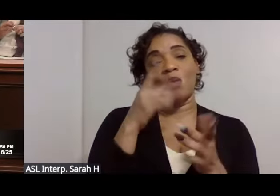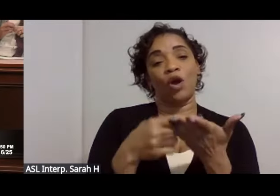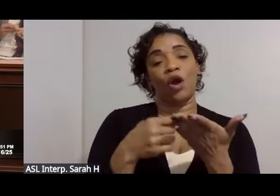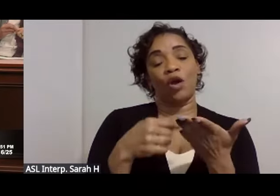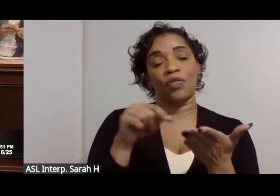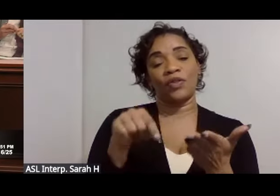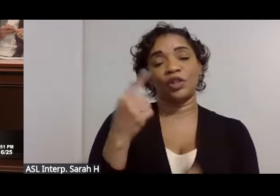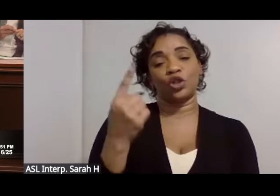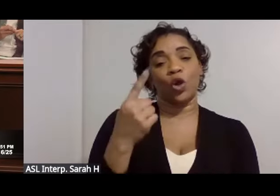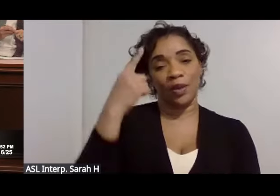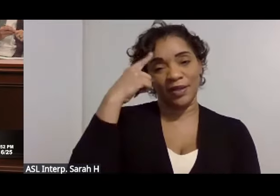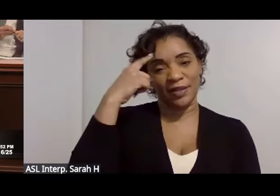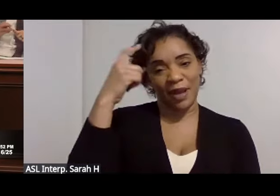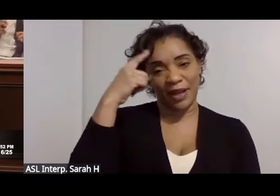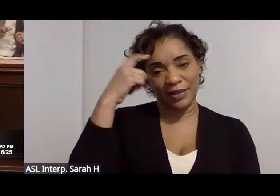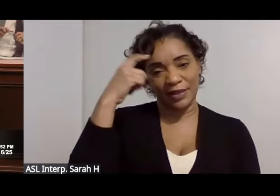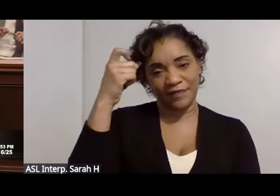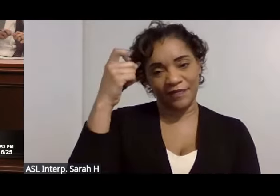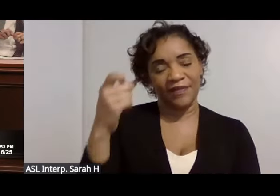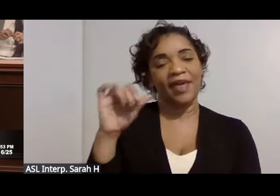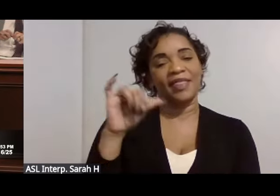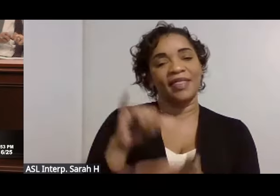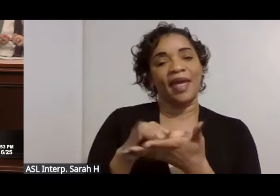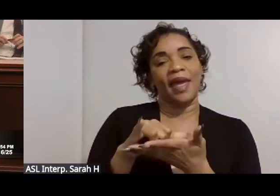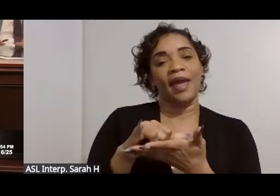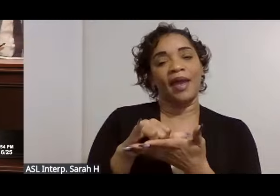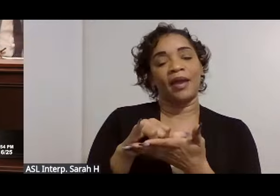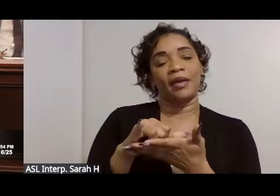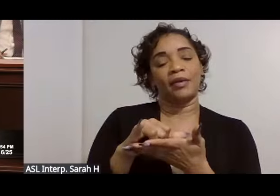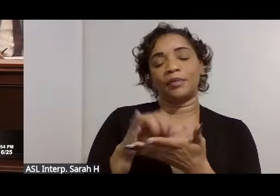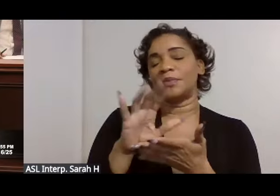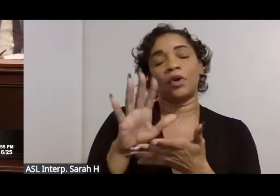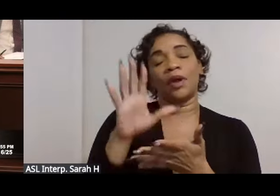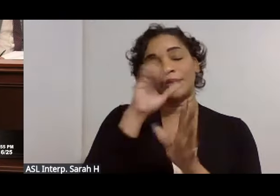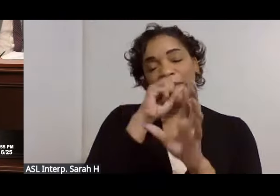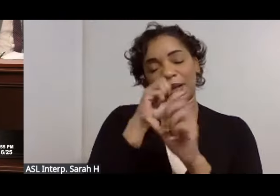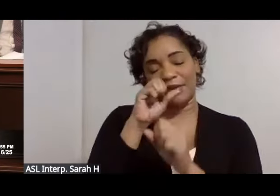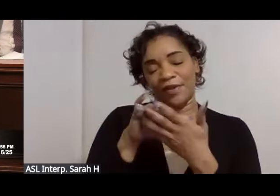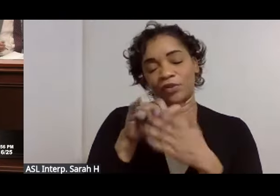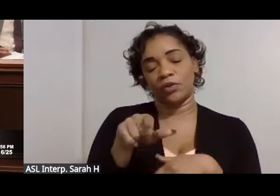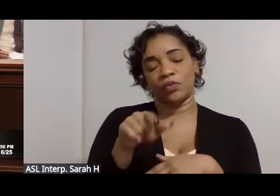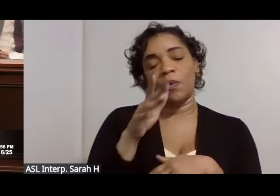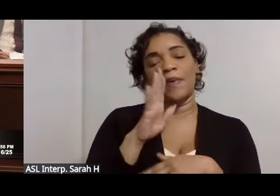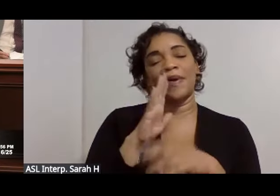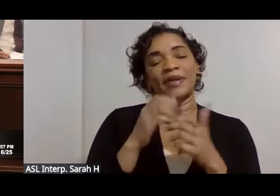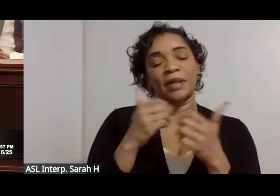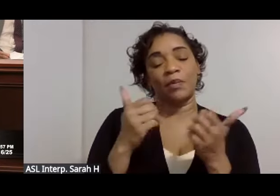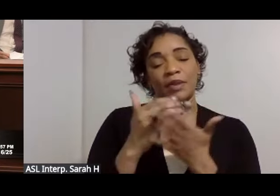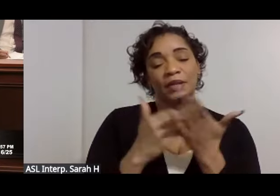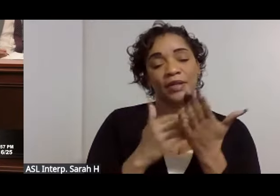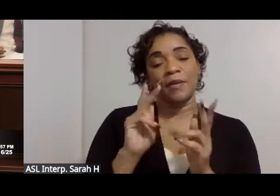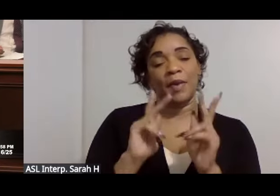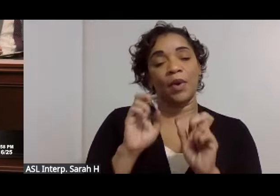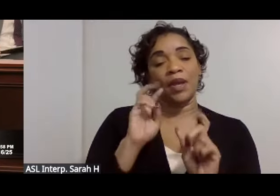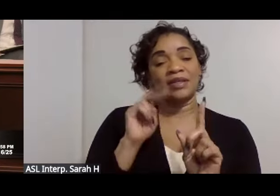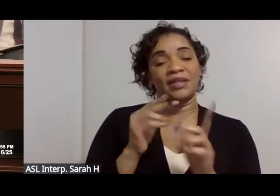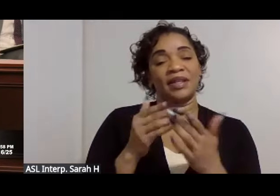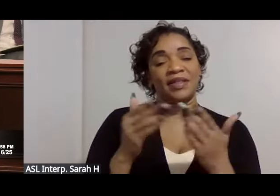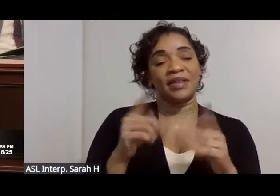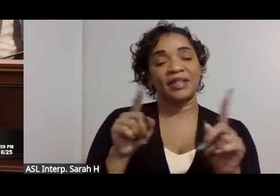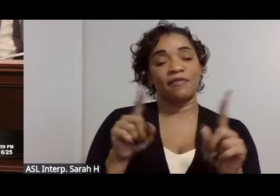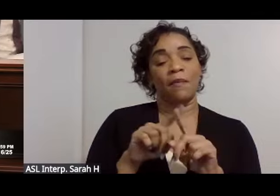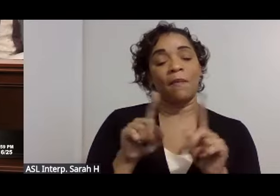there's a separate list. You guys see it differently. Obviously, people can see things differently, but using the